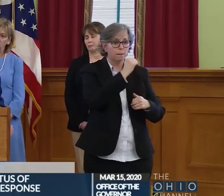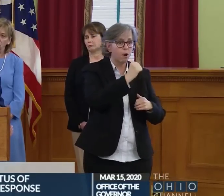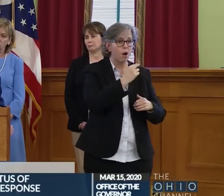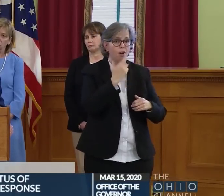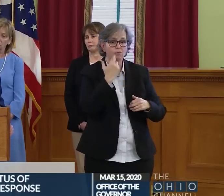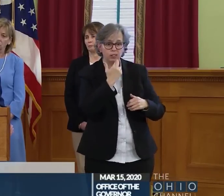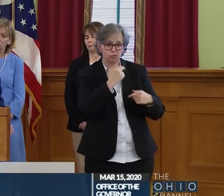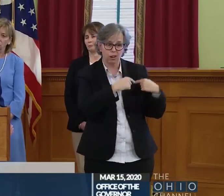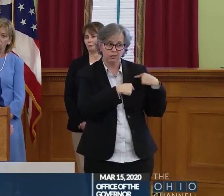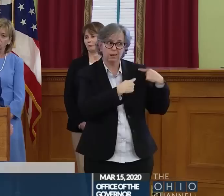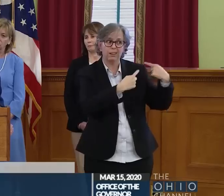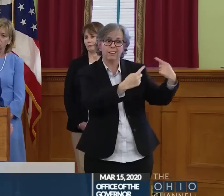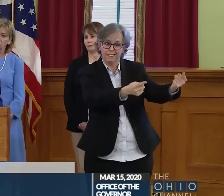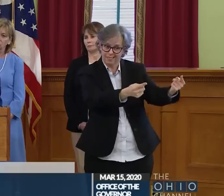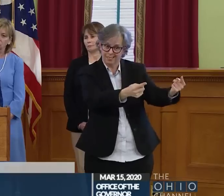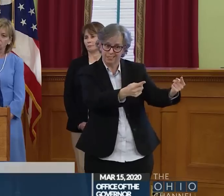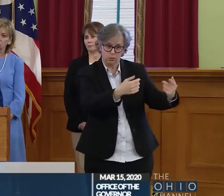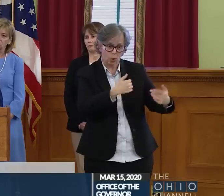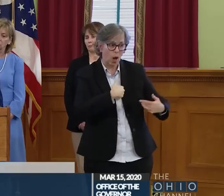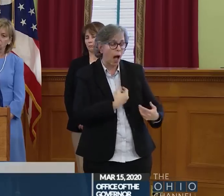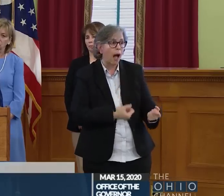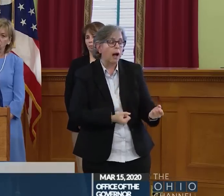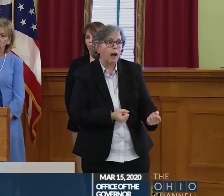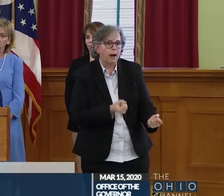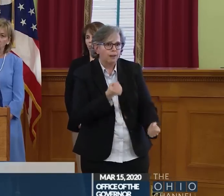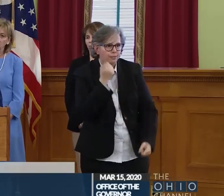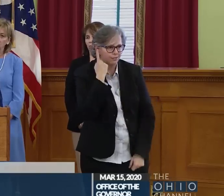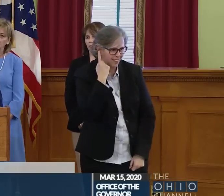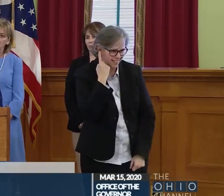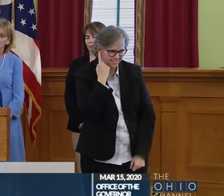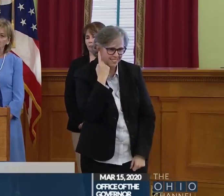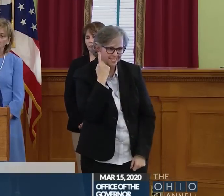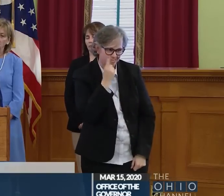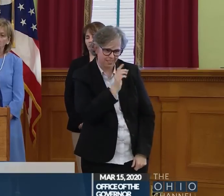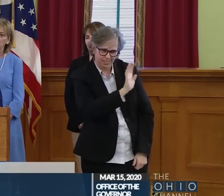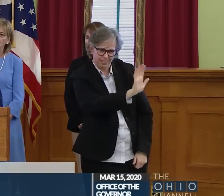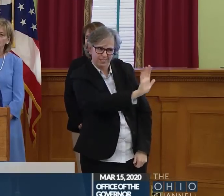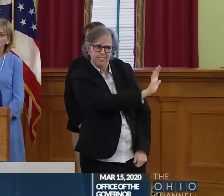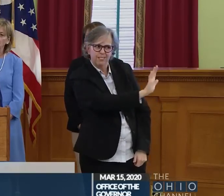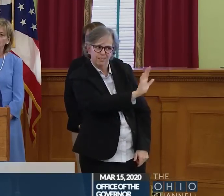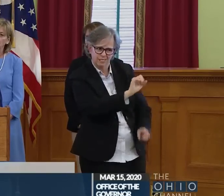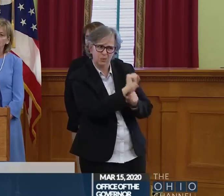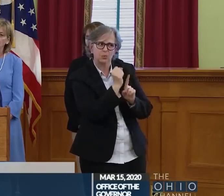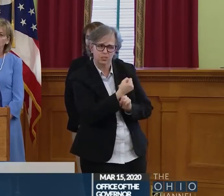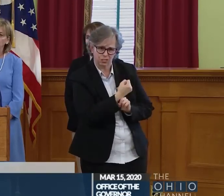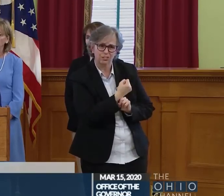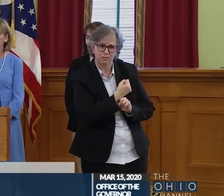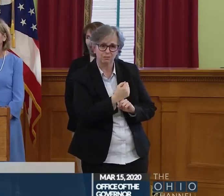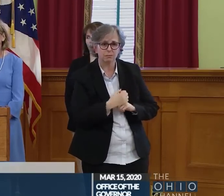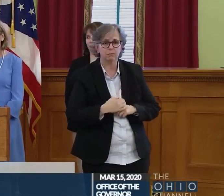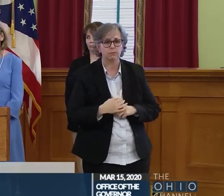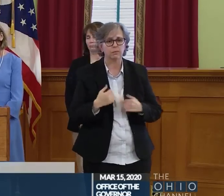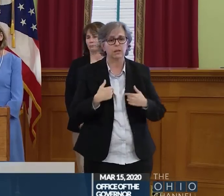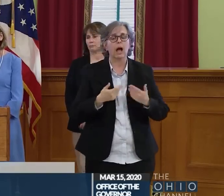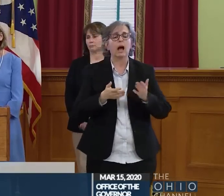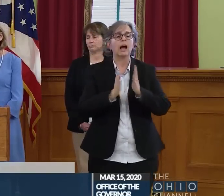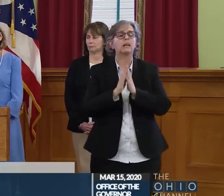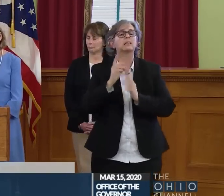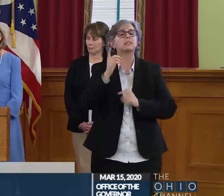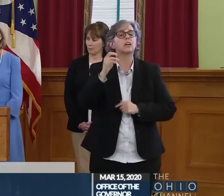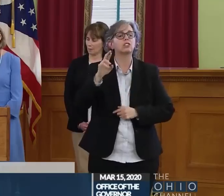have some understanding of this. Let me ask Dr. Acton to come